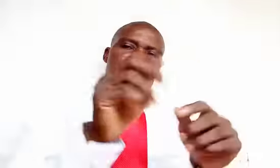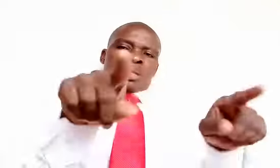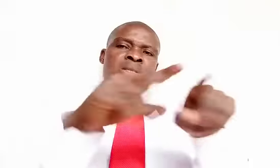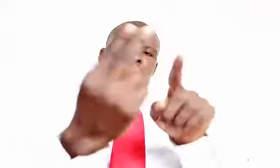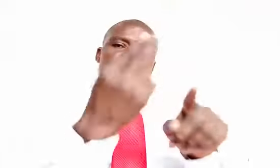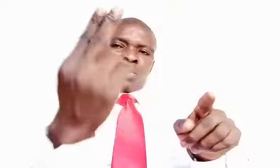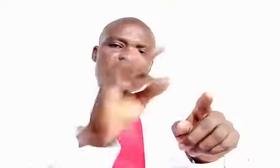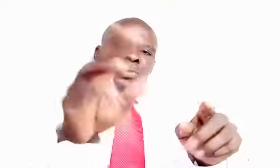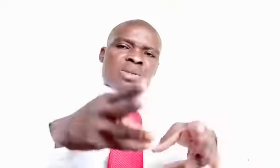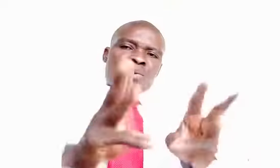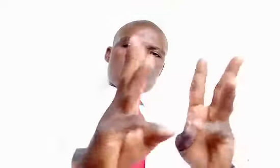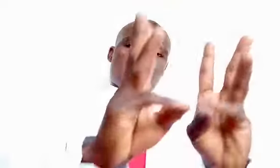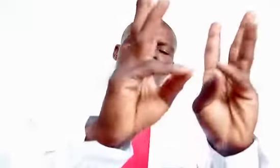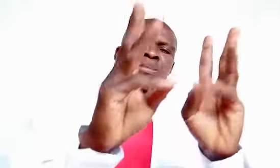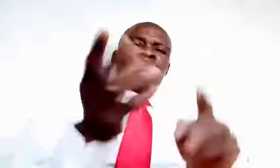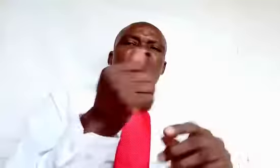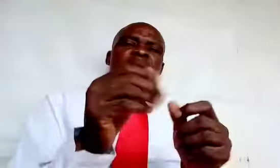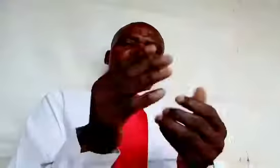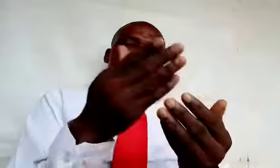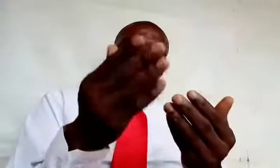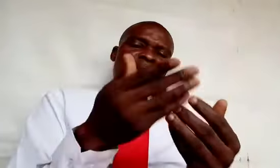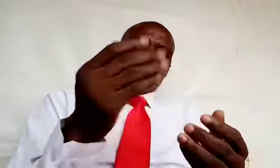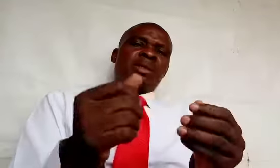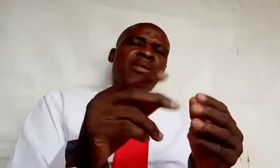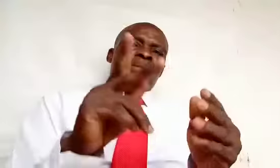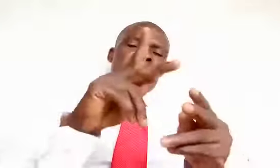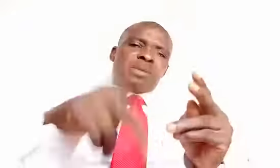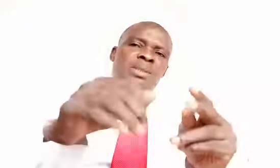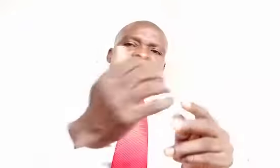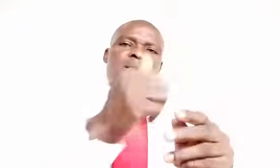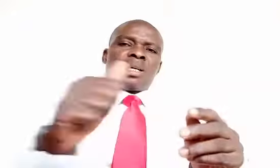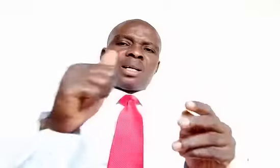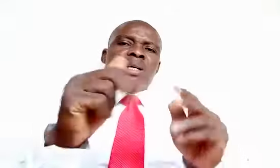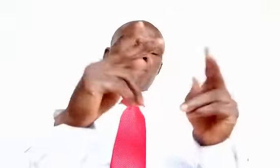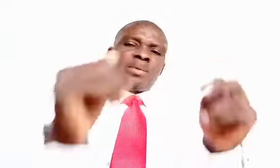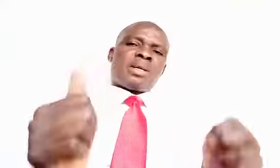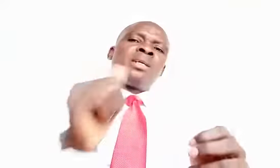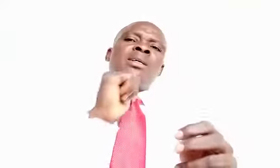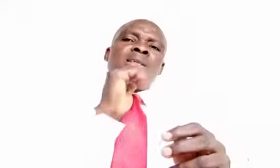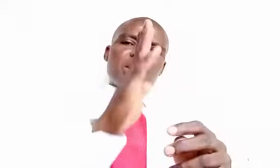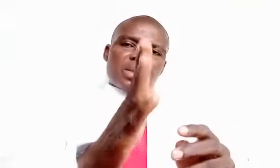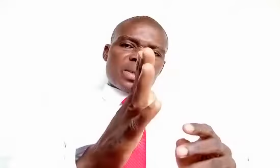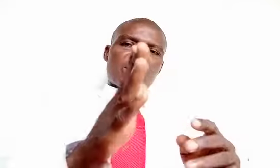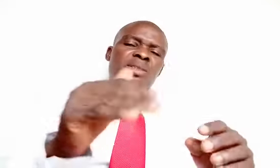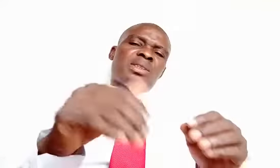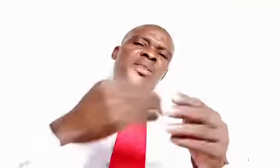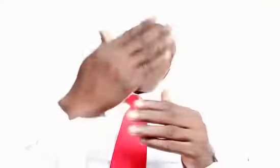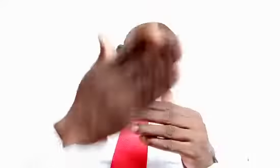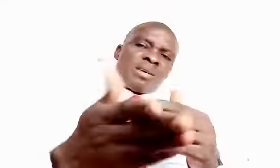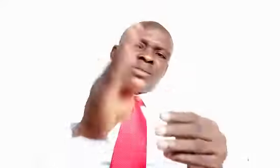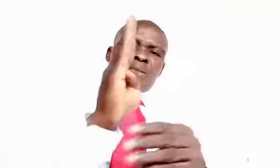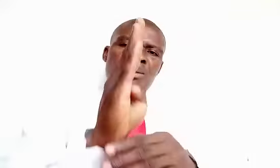With passive simple tenses, present and past, not is placed after be and before the